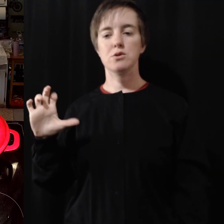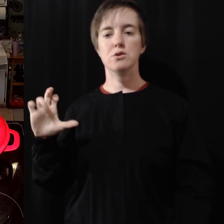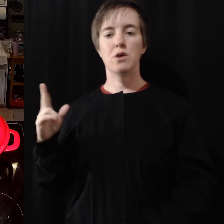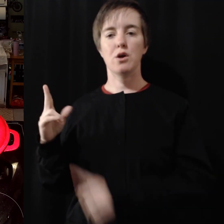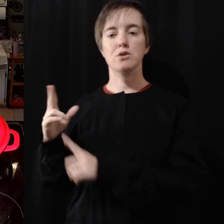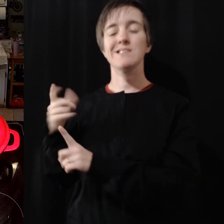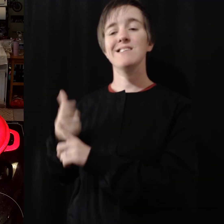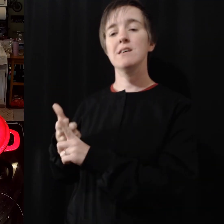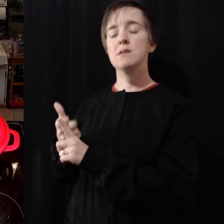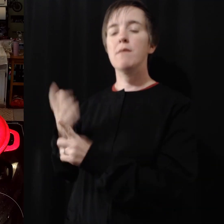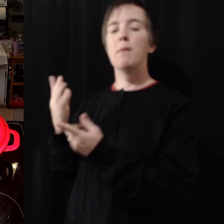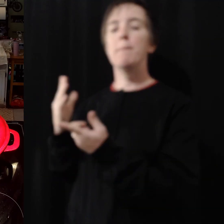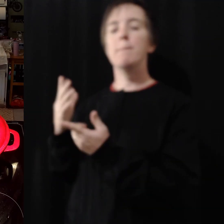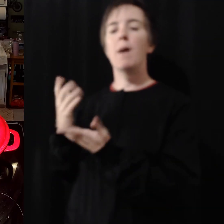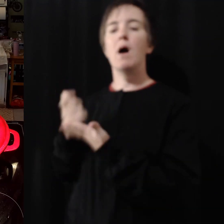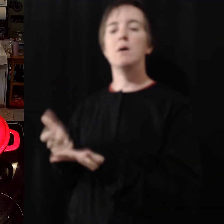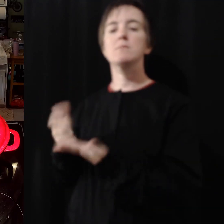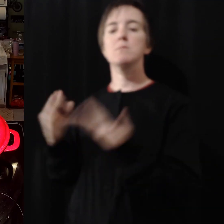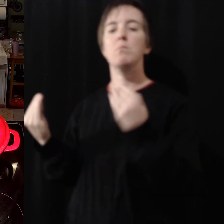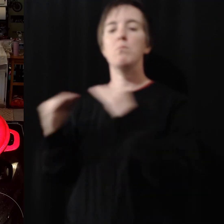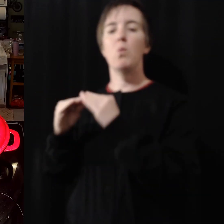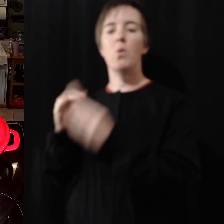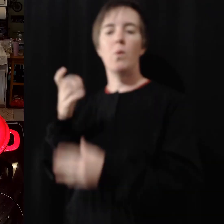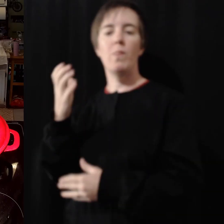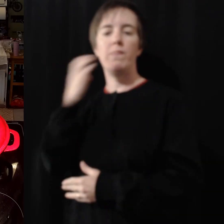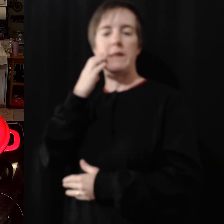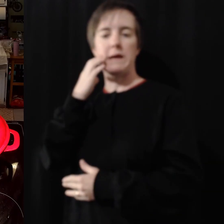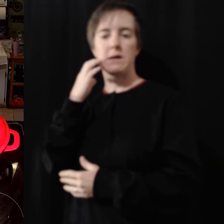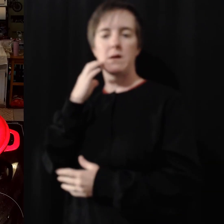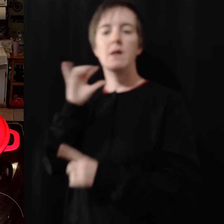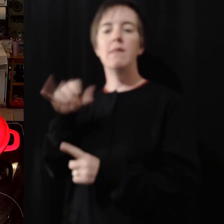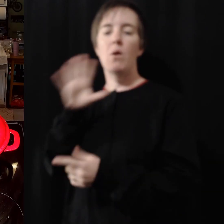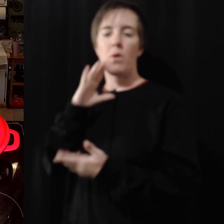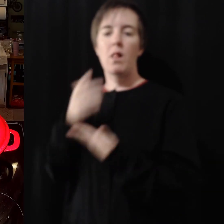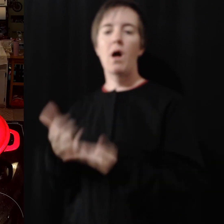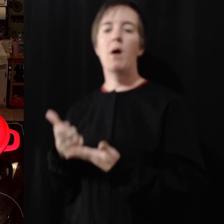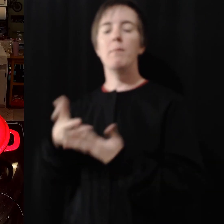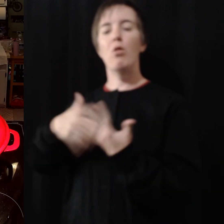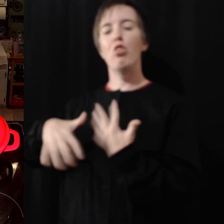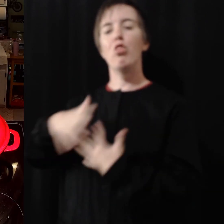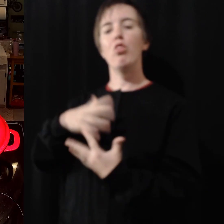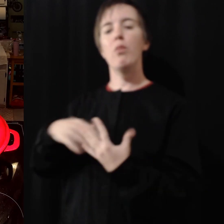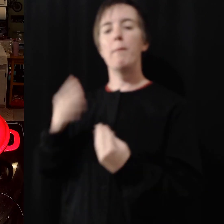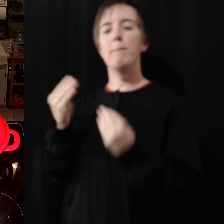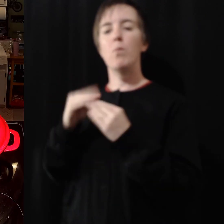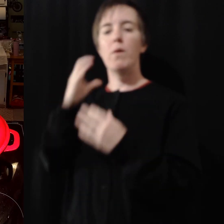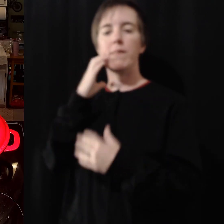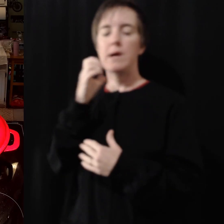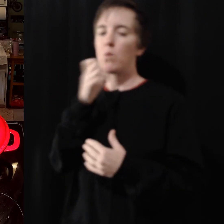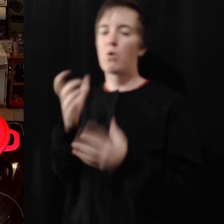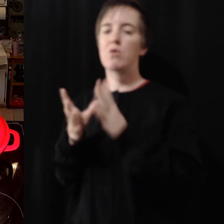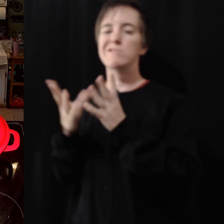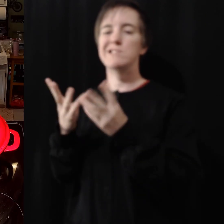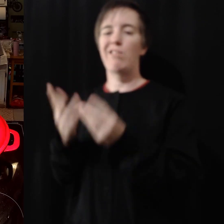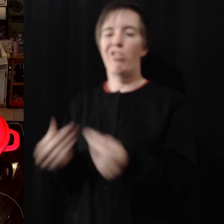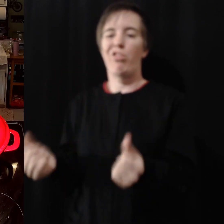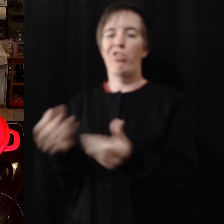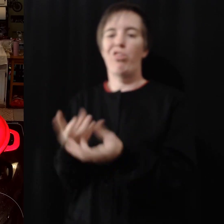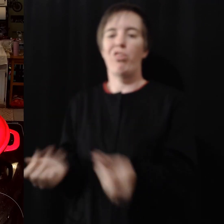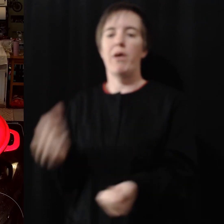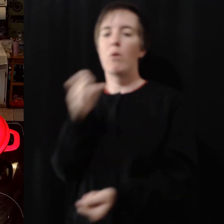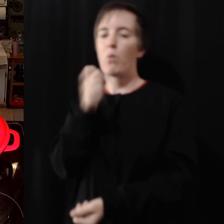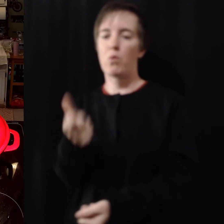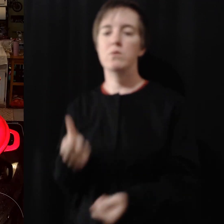a thickener, so that's going to help your pasta thicken up so that it won't be runny and everything will kind of stick